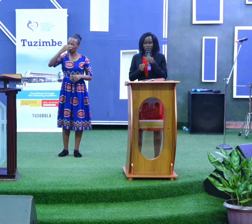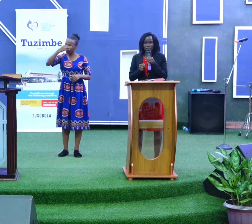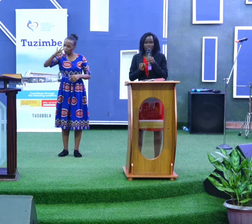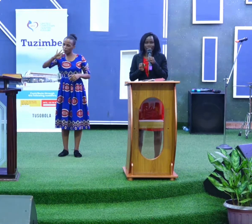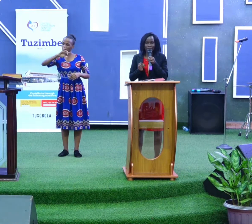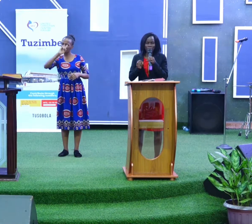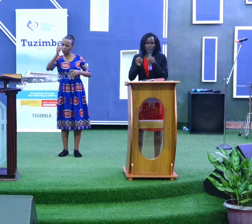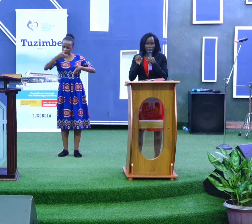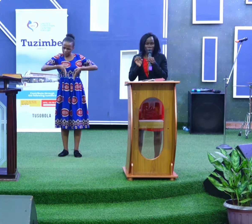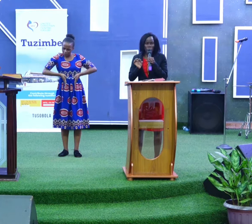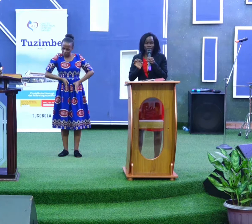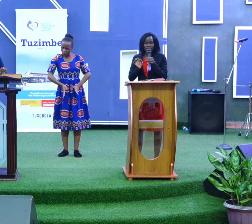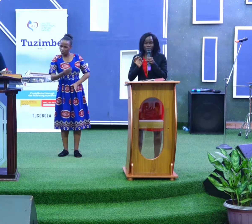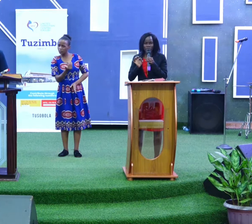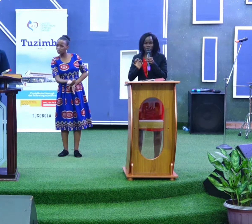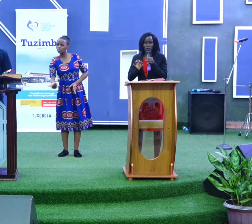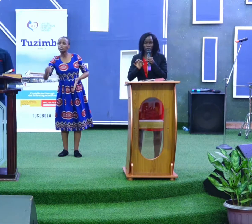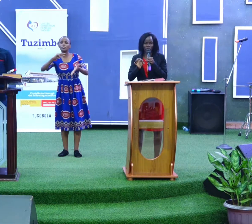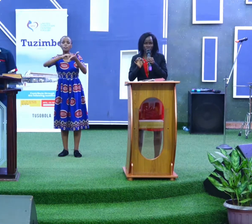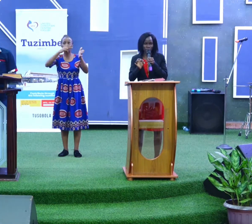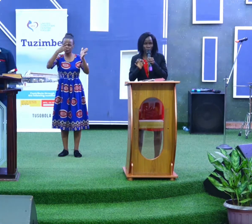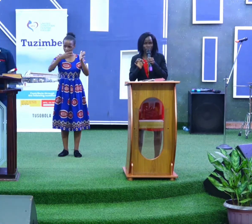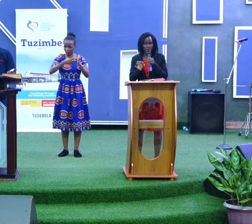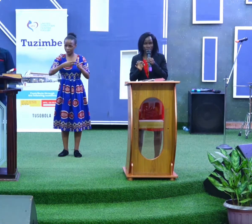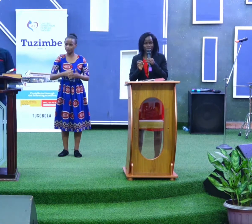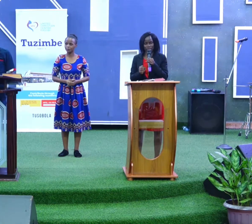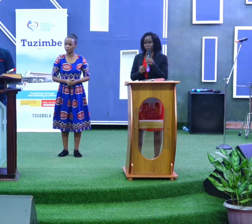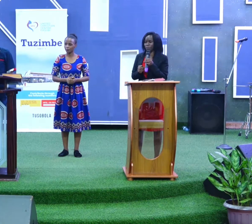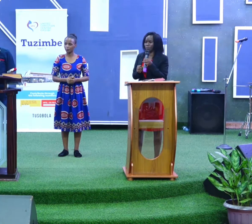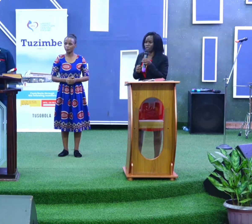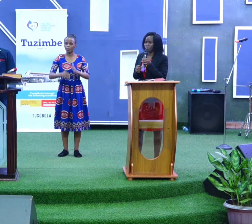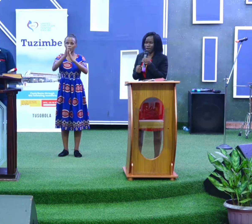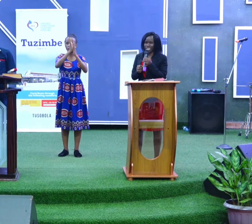That they may know what this mystery of the firstborn means.